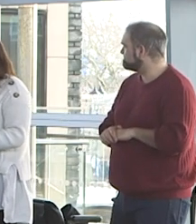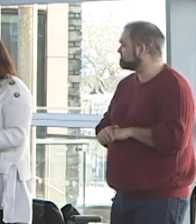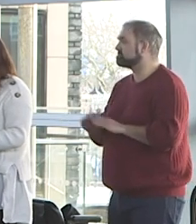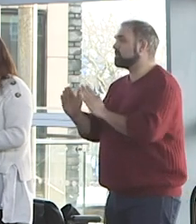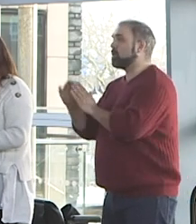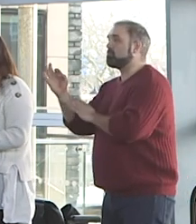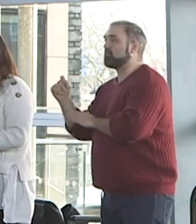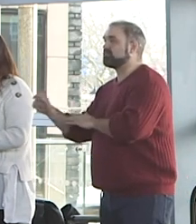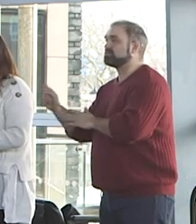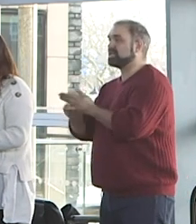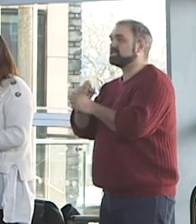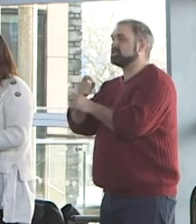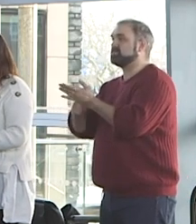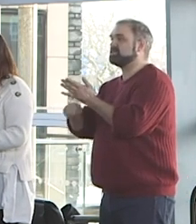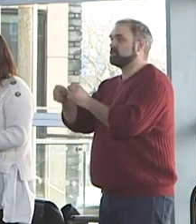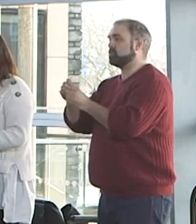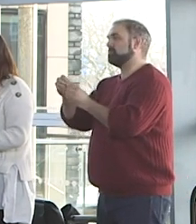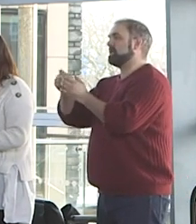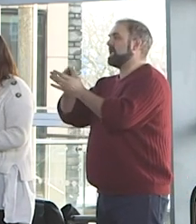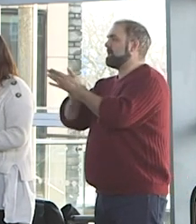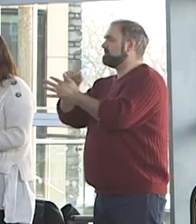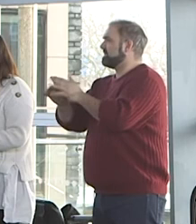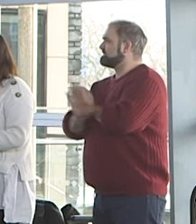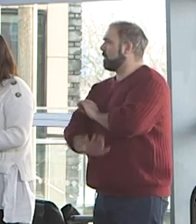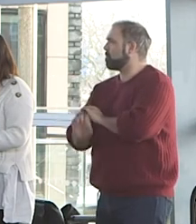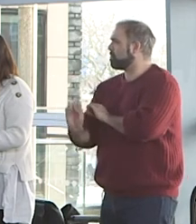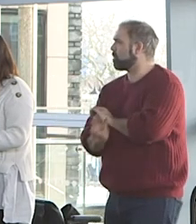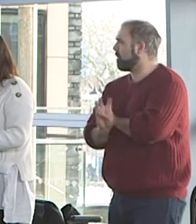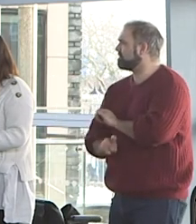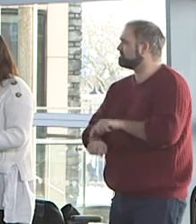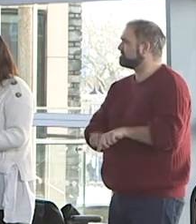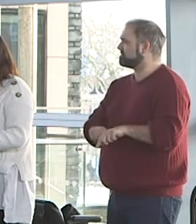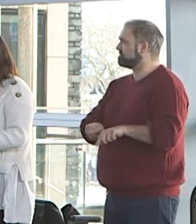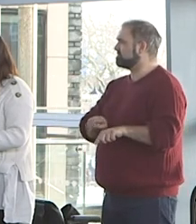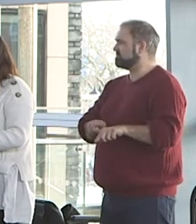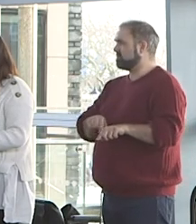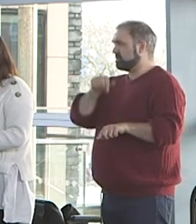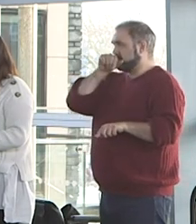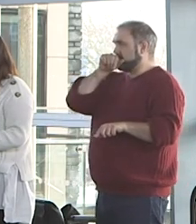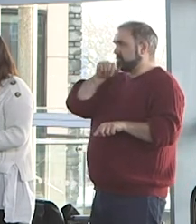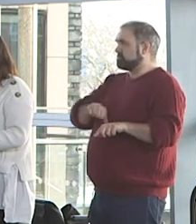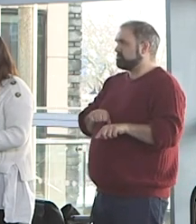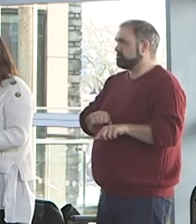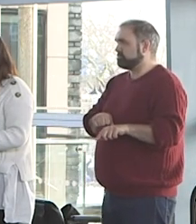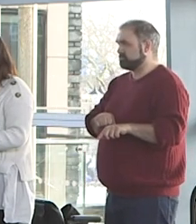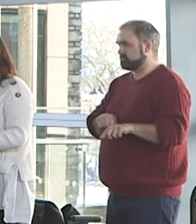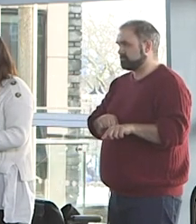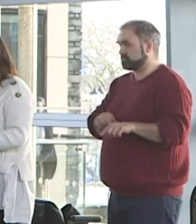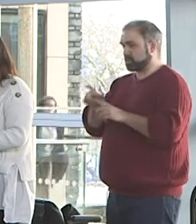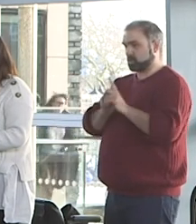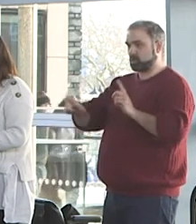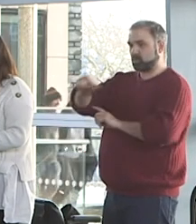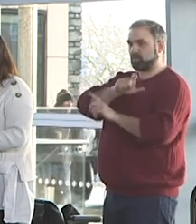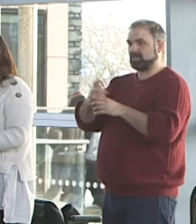any LGBTQ or BAME organizations in South Wales, which could have assisted with their settlement. On the contrary, the